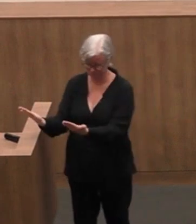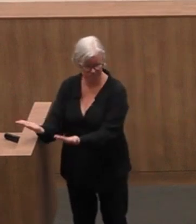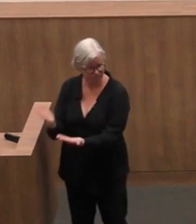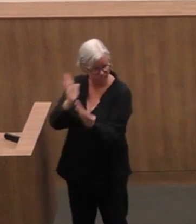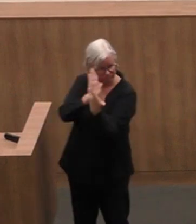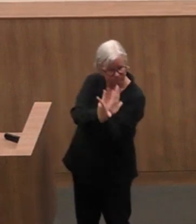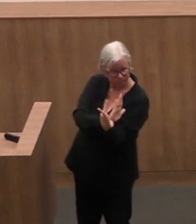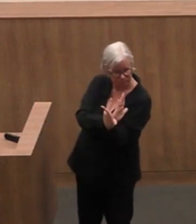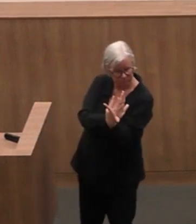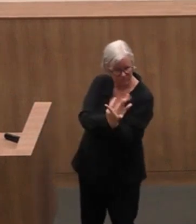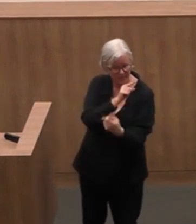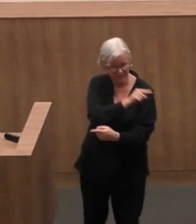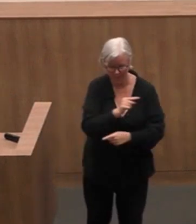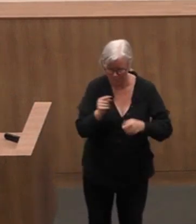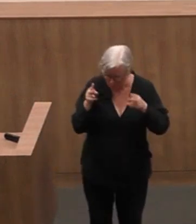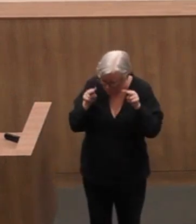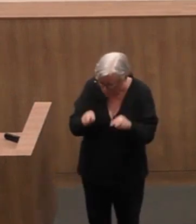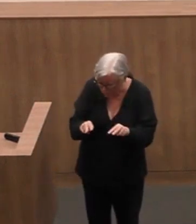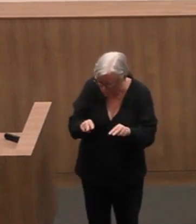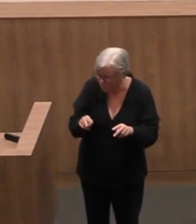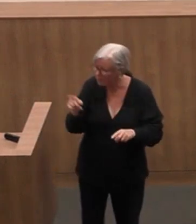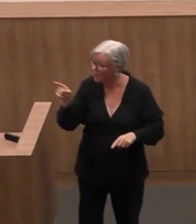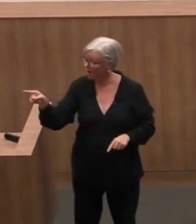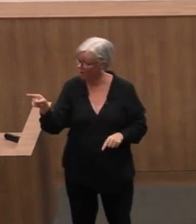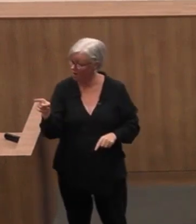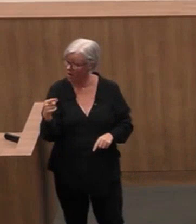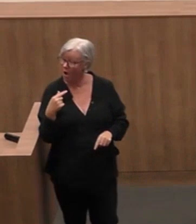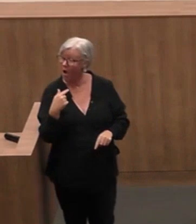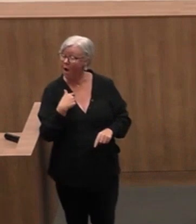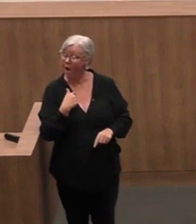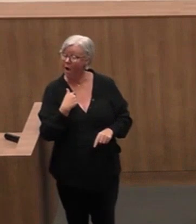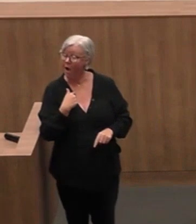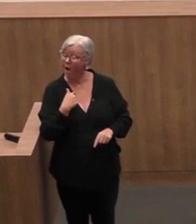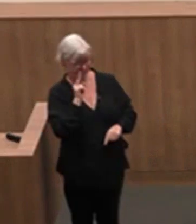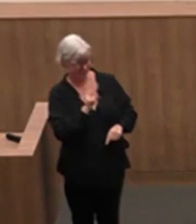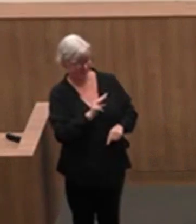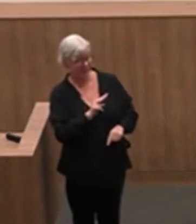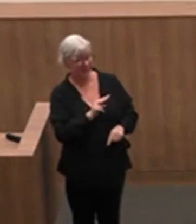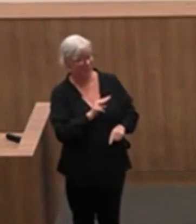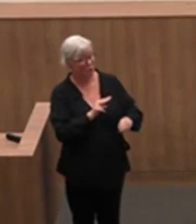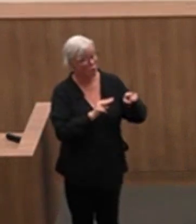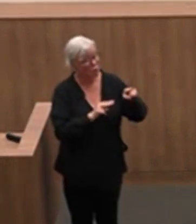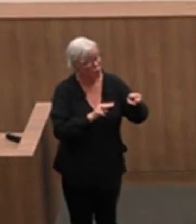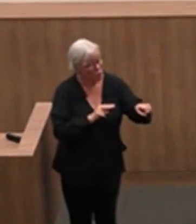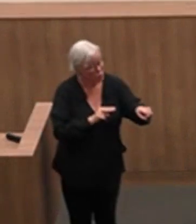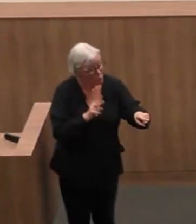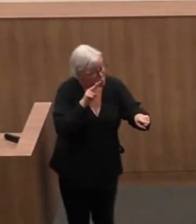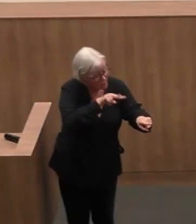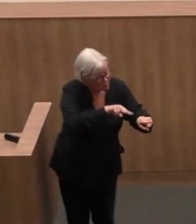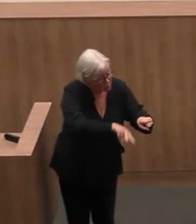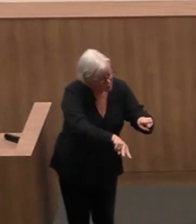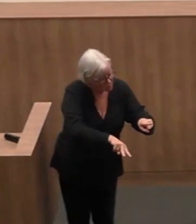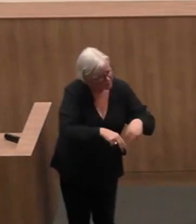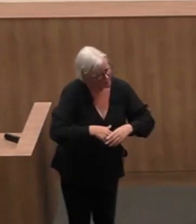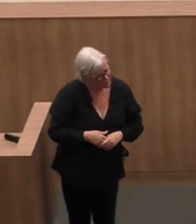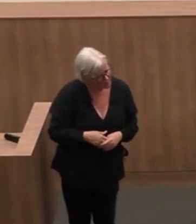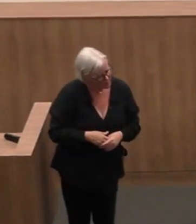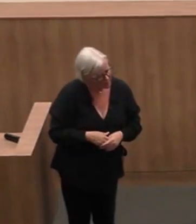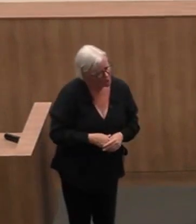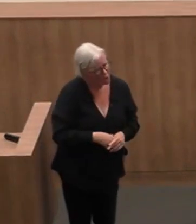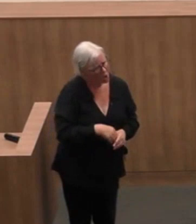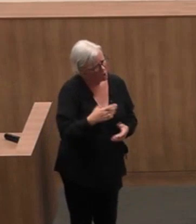you may interpret that and reflect back to the person, I notice you're looking closely at that. I wonder if that means you would like to go and